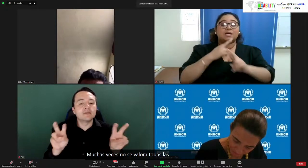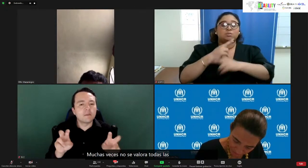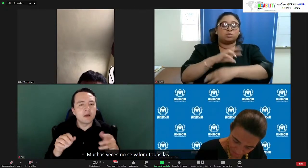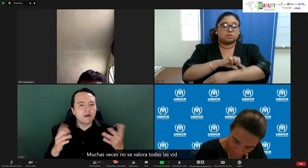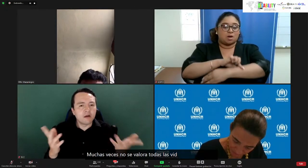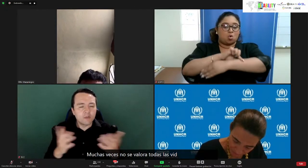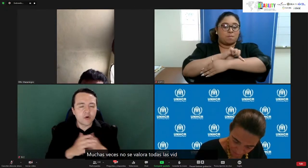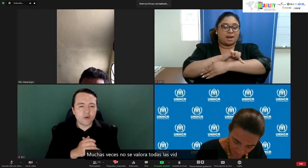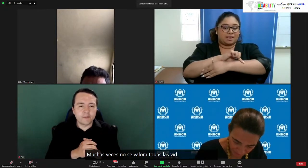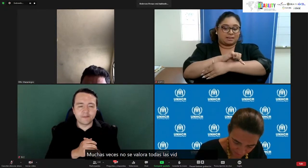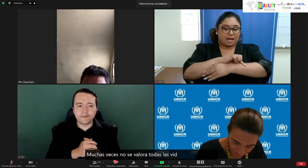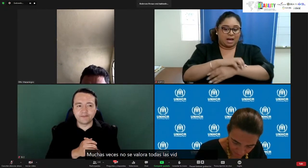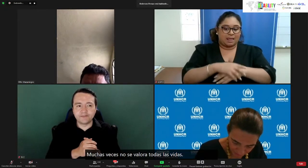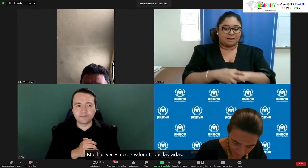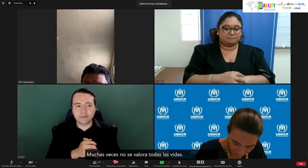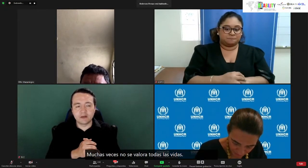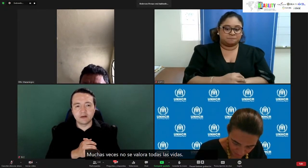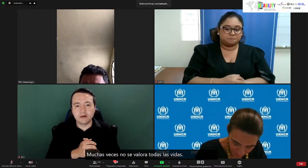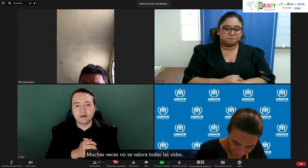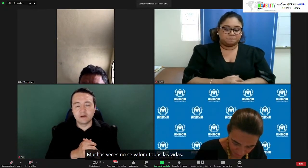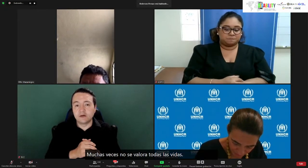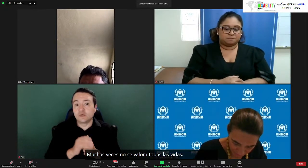humanitarian response